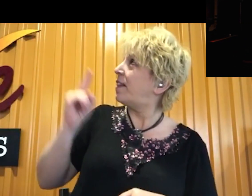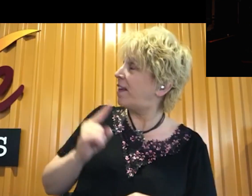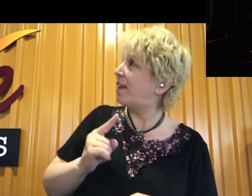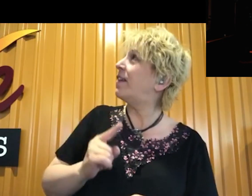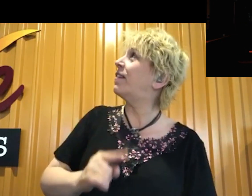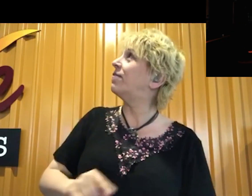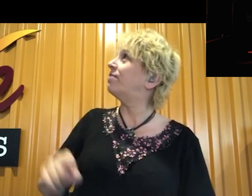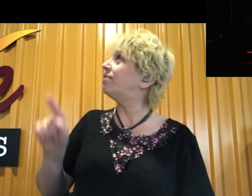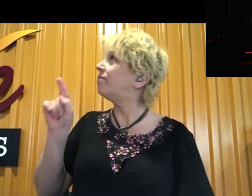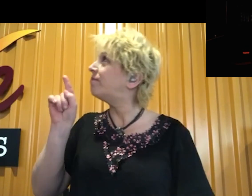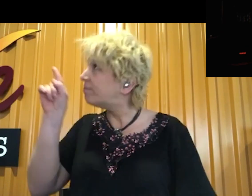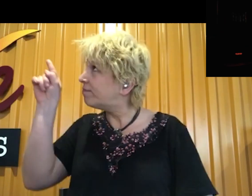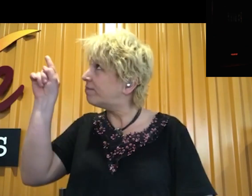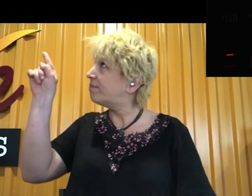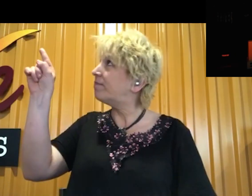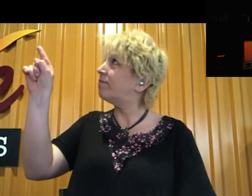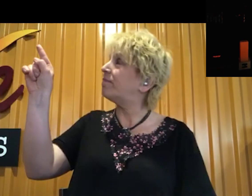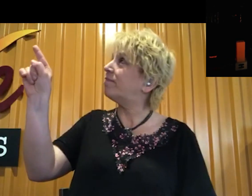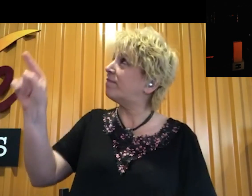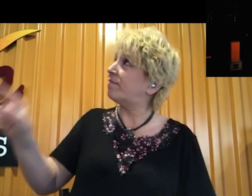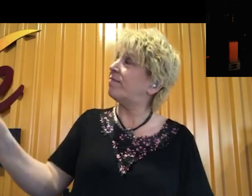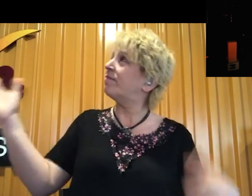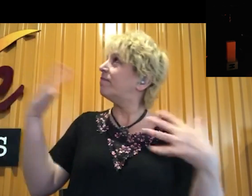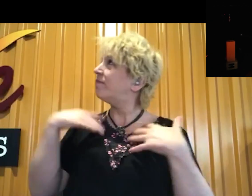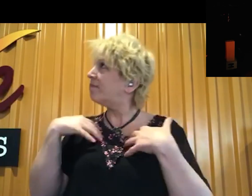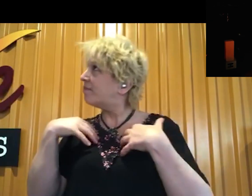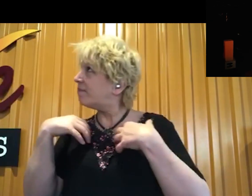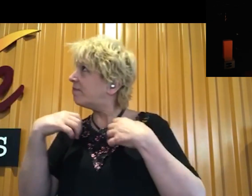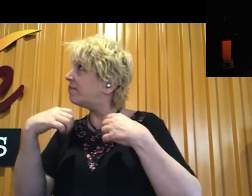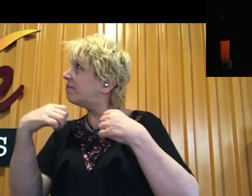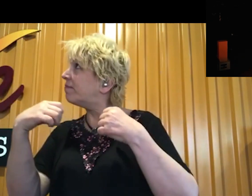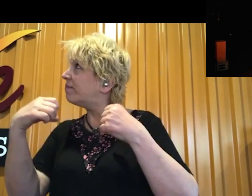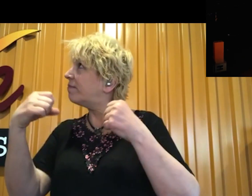And you came along